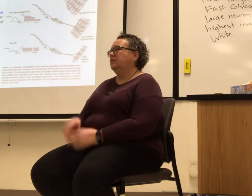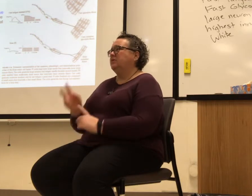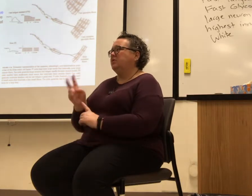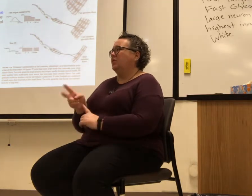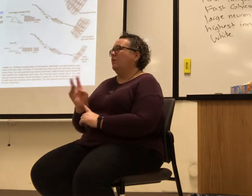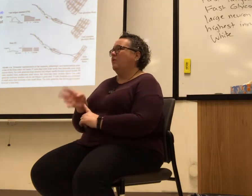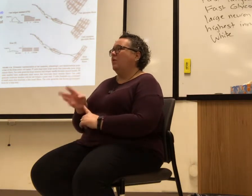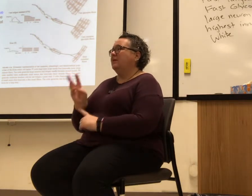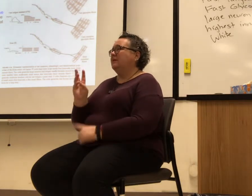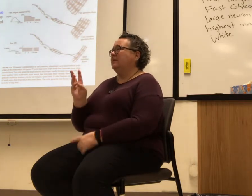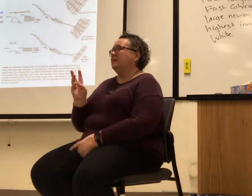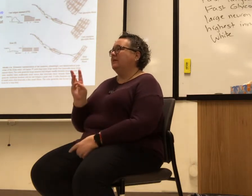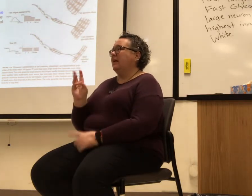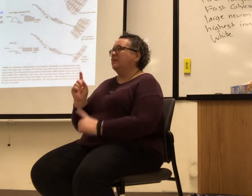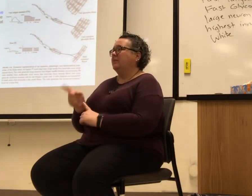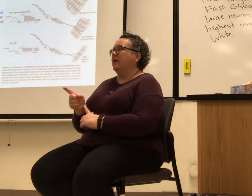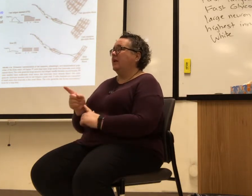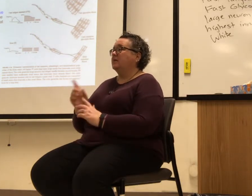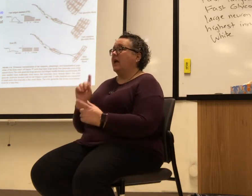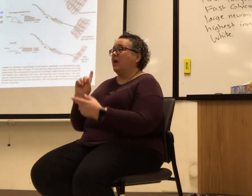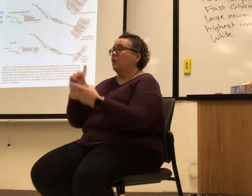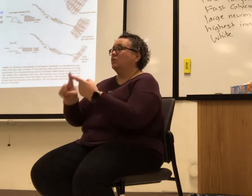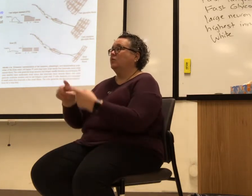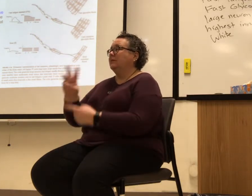2, 4, 6 minutes, all the way up to 60 minutes.